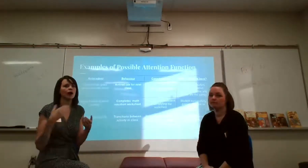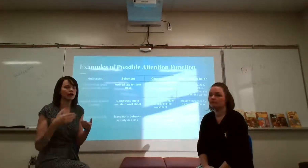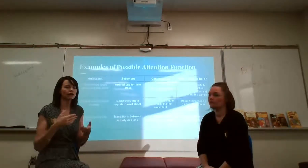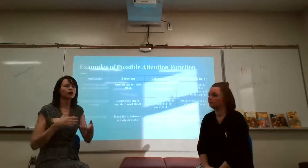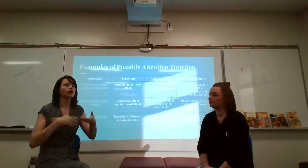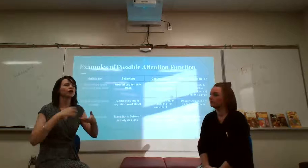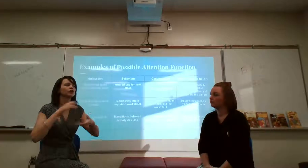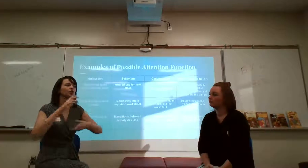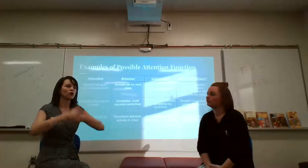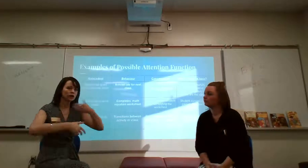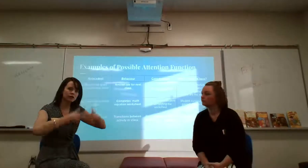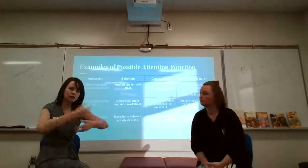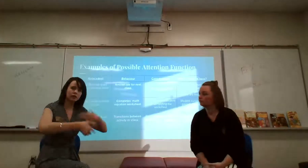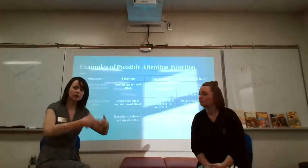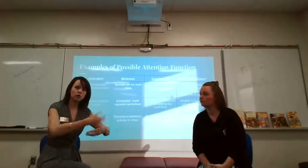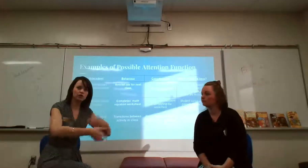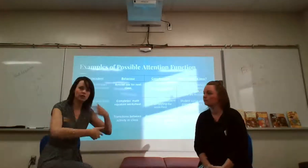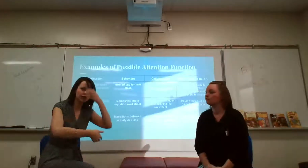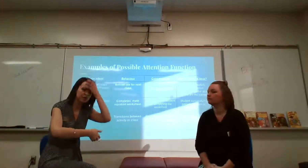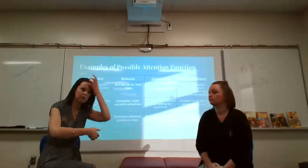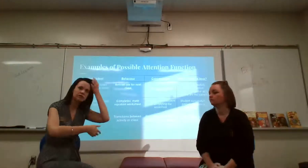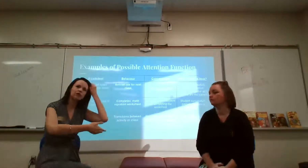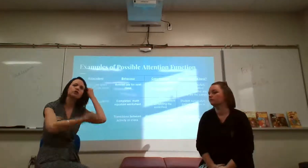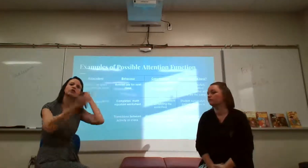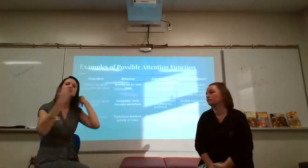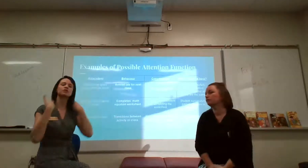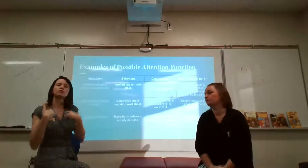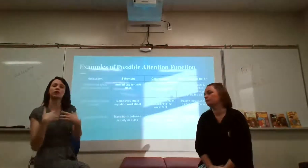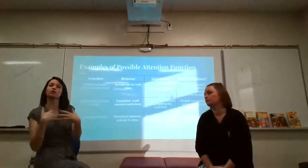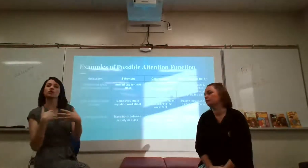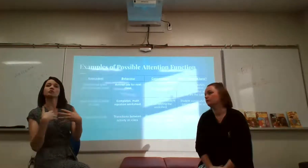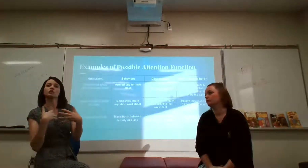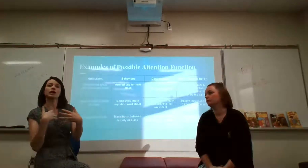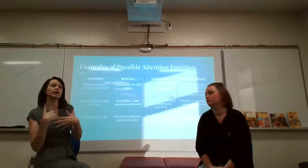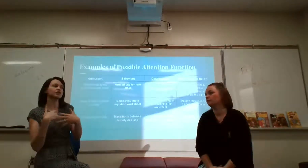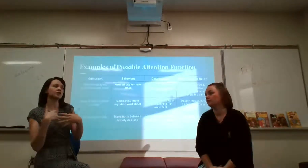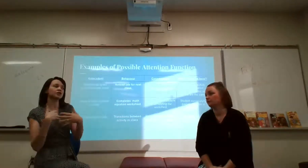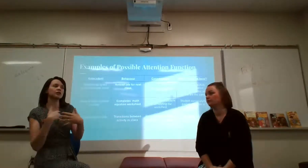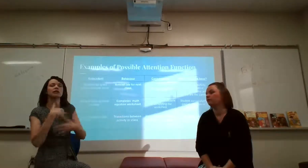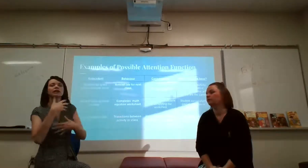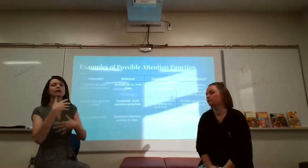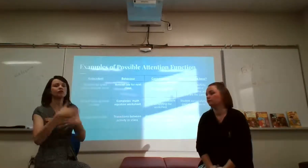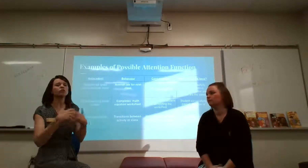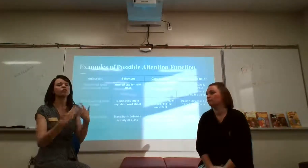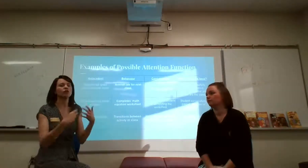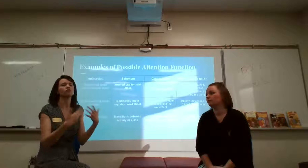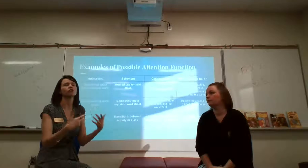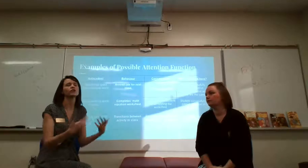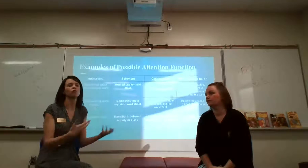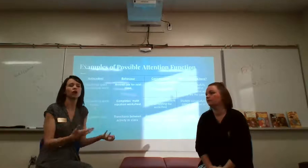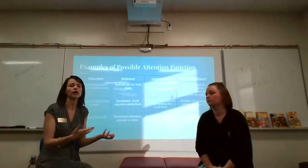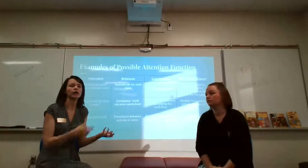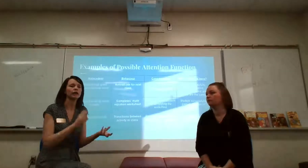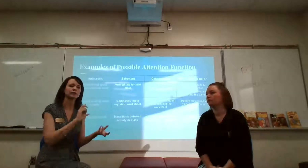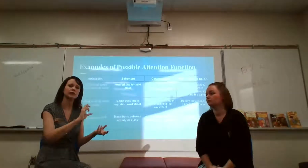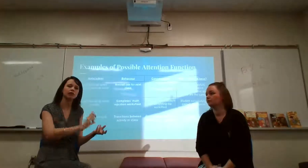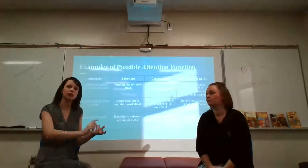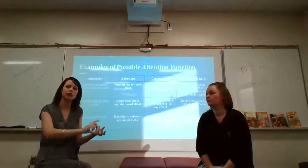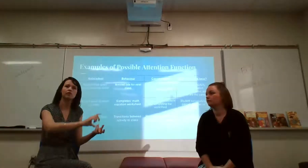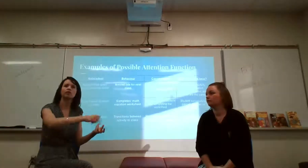Because you're continuing your intervention based on your history of reinforcement with that intervention. Even though it's not really working, it's giving you enough